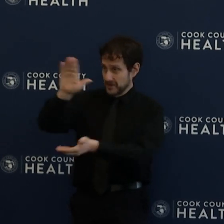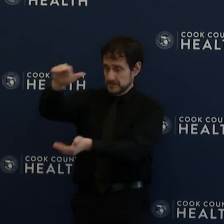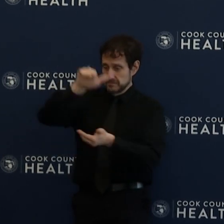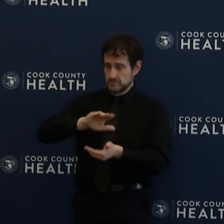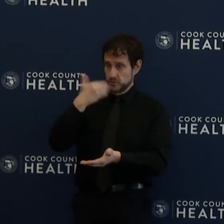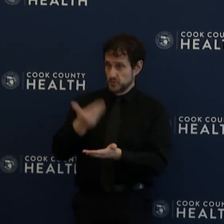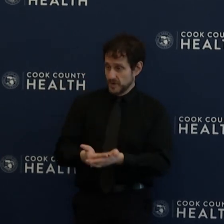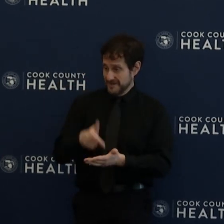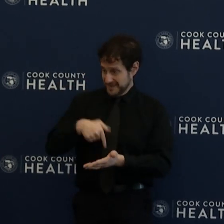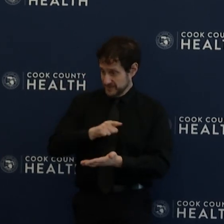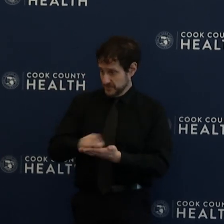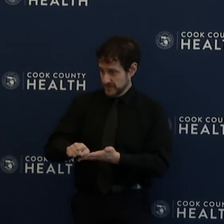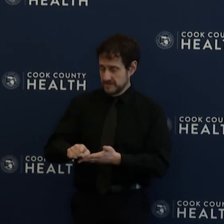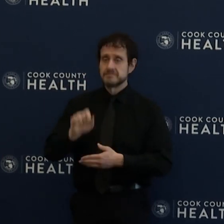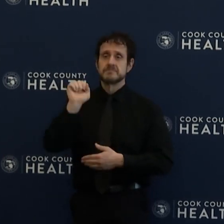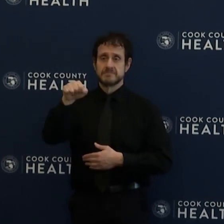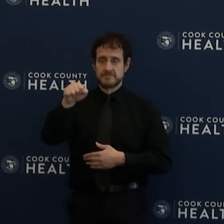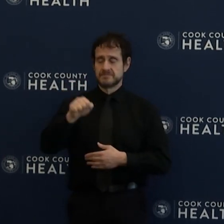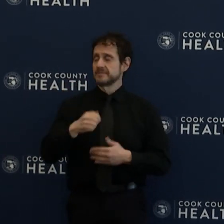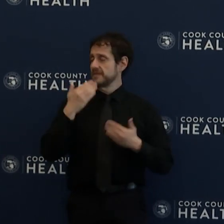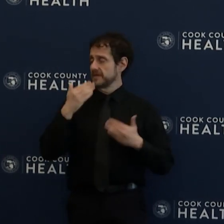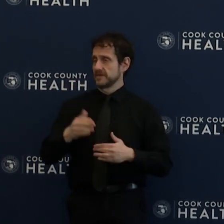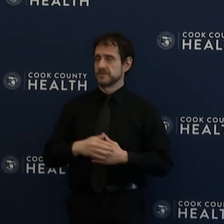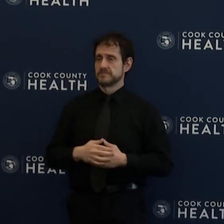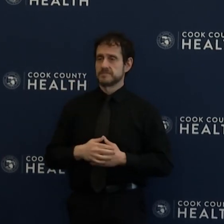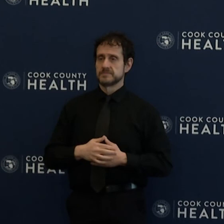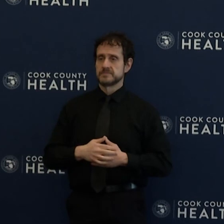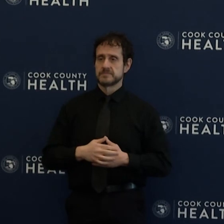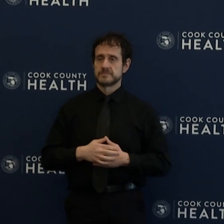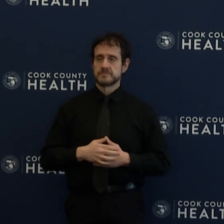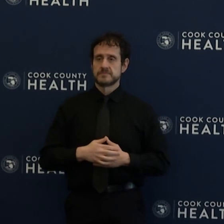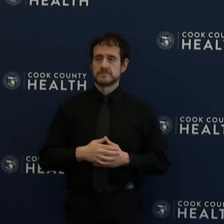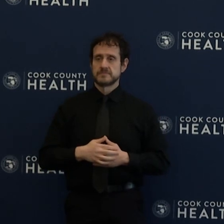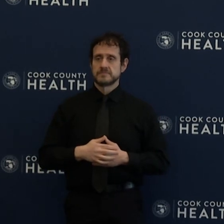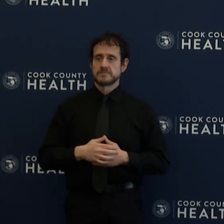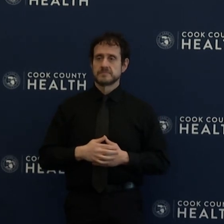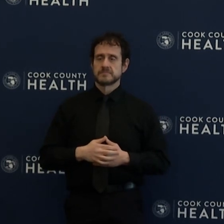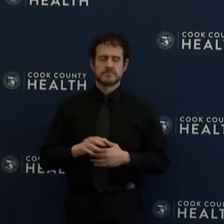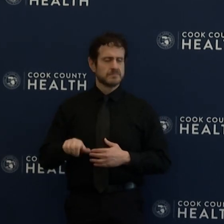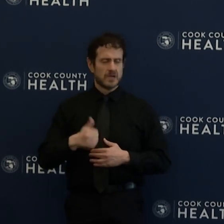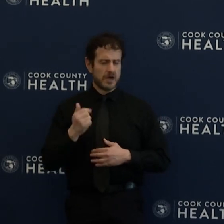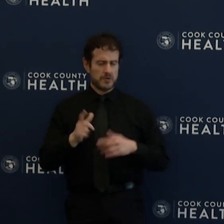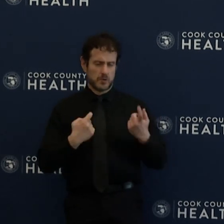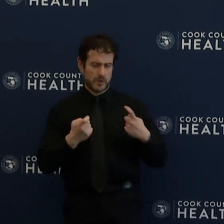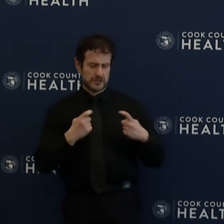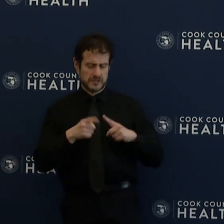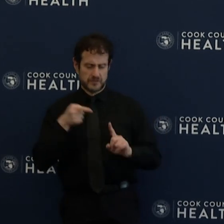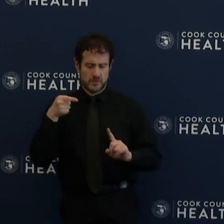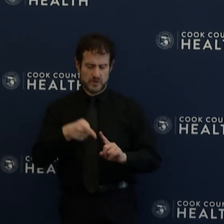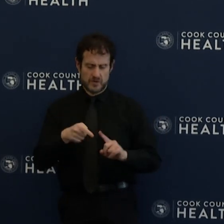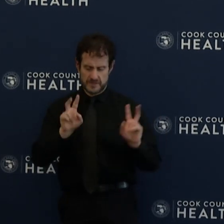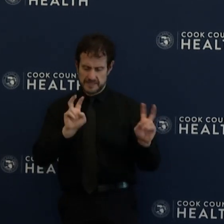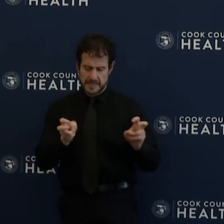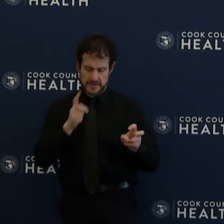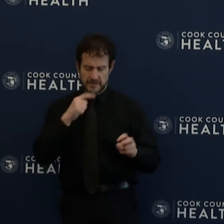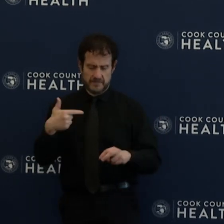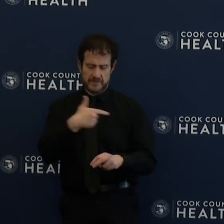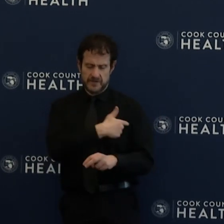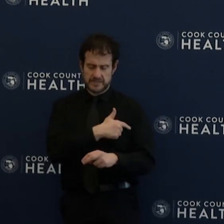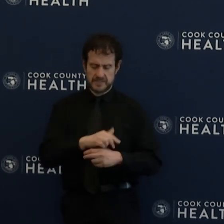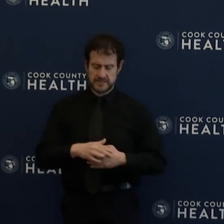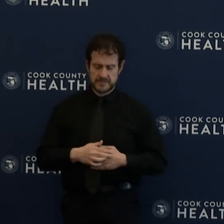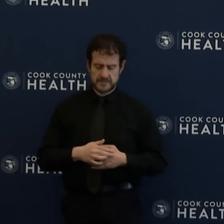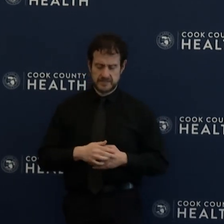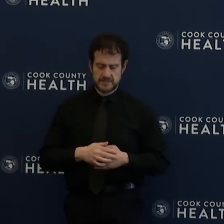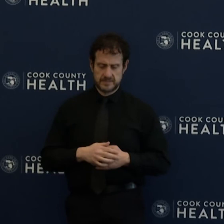Yes. Thank you. All right. Before we go to Craig, are there any other questions, on-topic questions for those on the